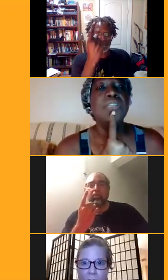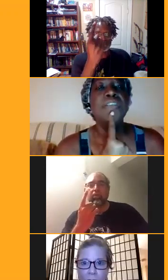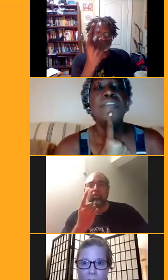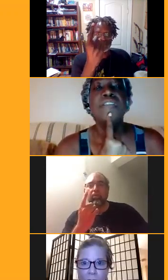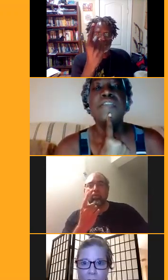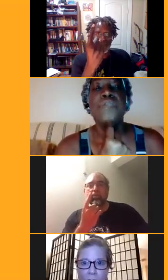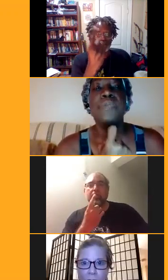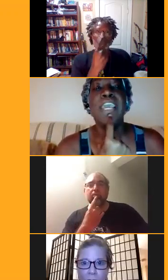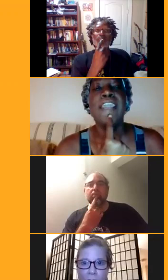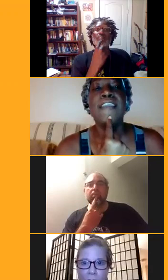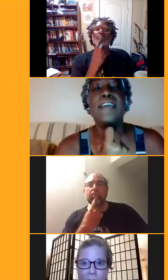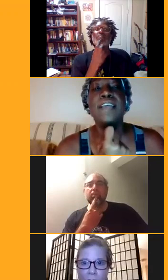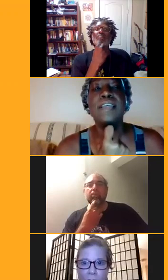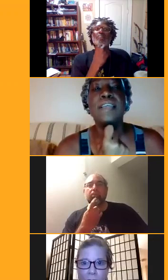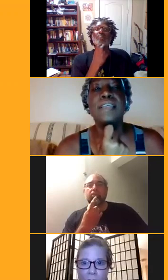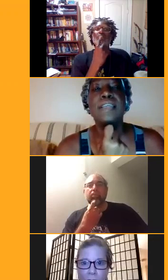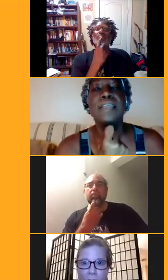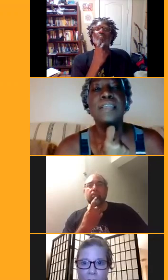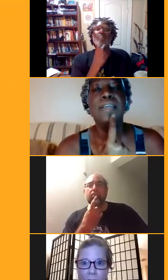handshake. Red,